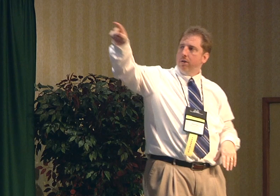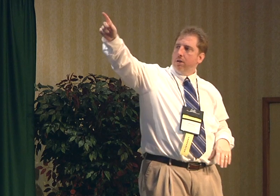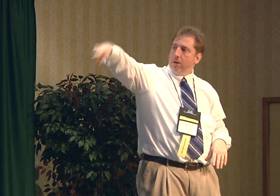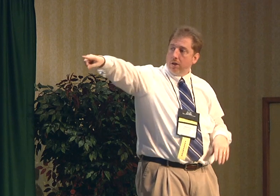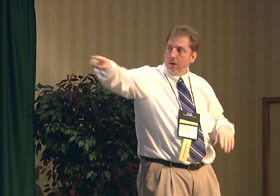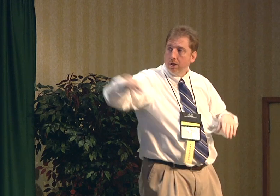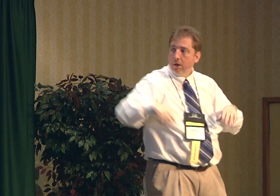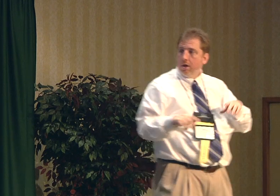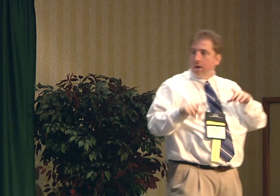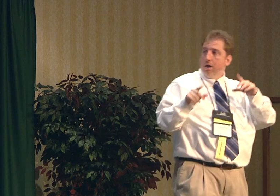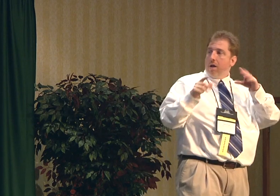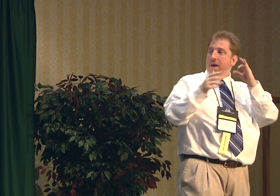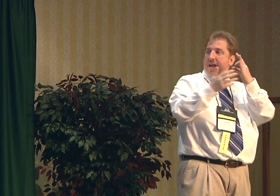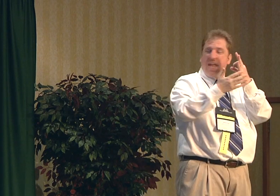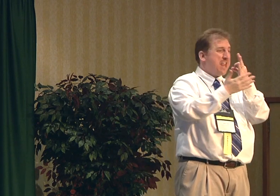like to highlight those at this time.